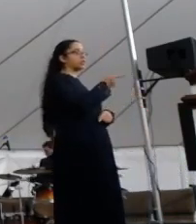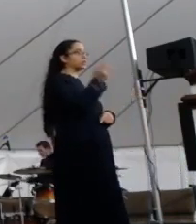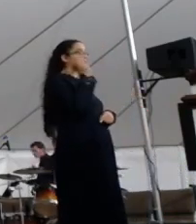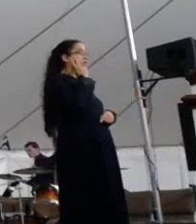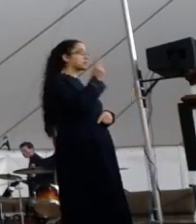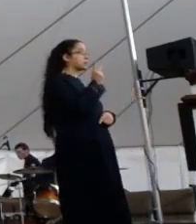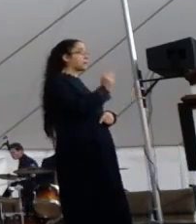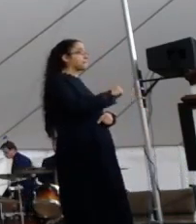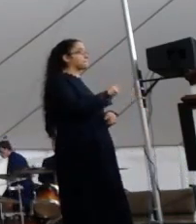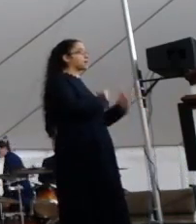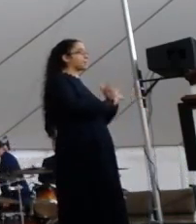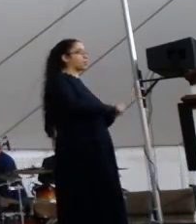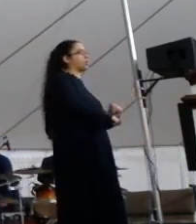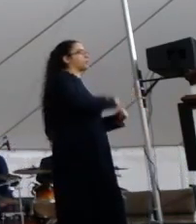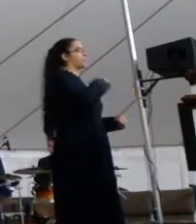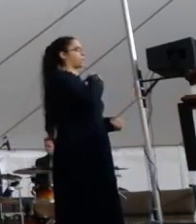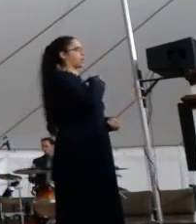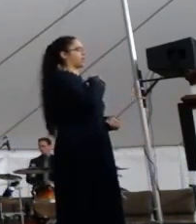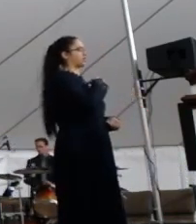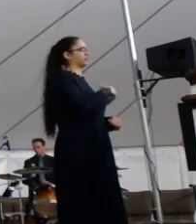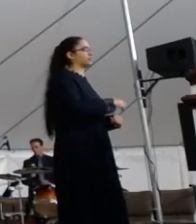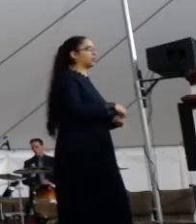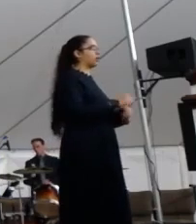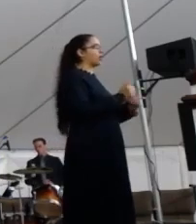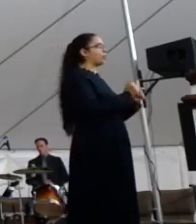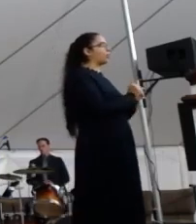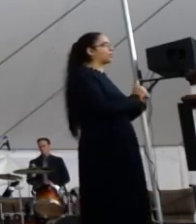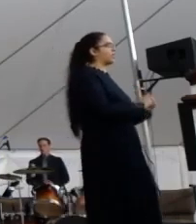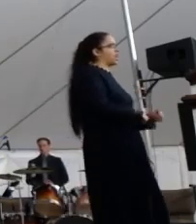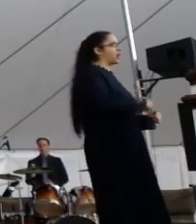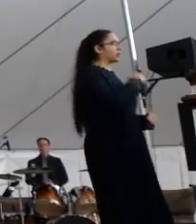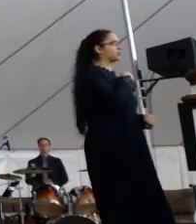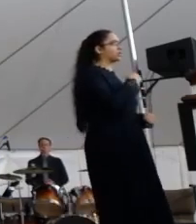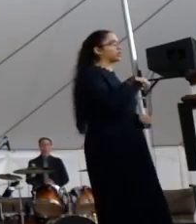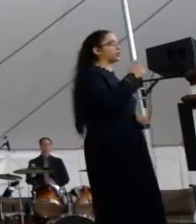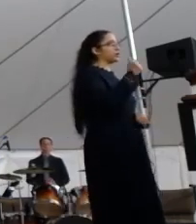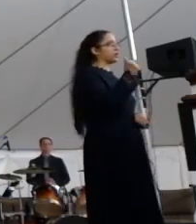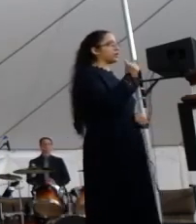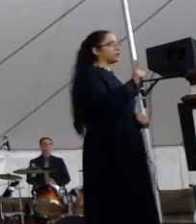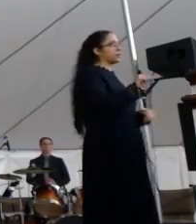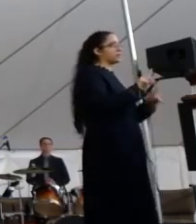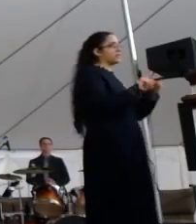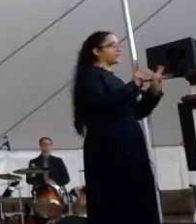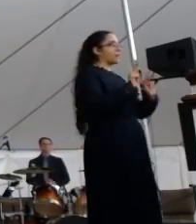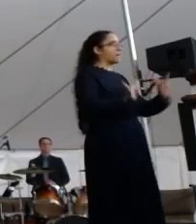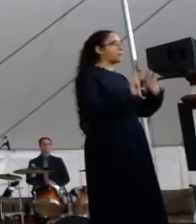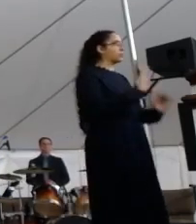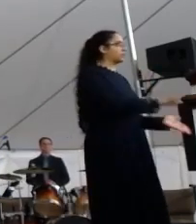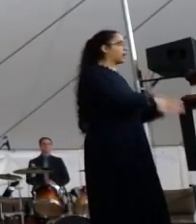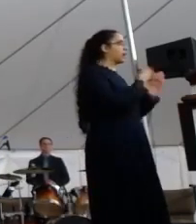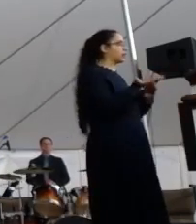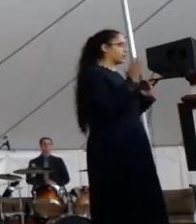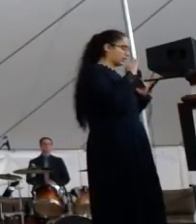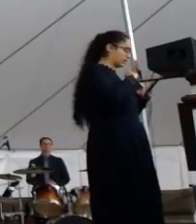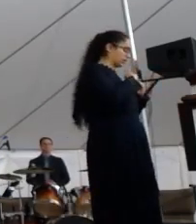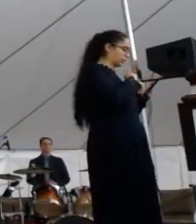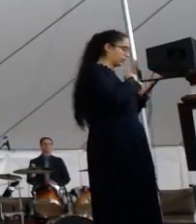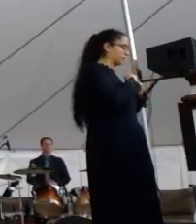with pride and gets lifted up with the haughtiness, there are 10 others dying of discouragement.